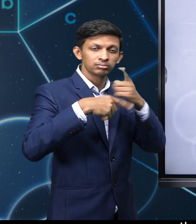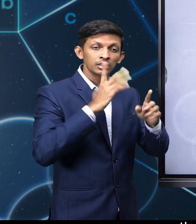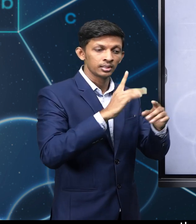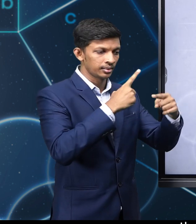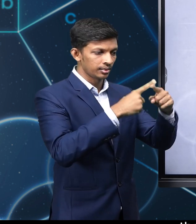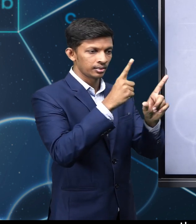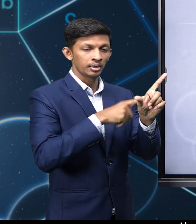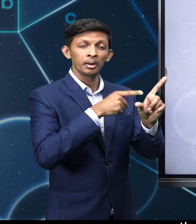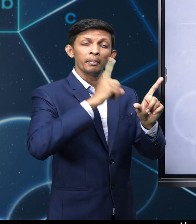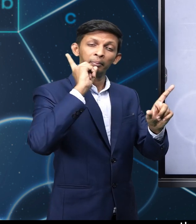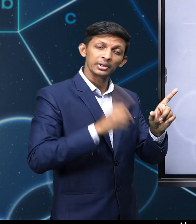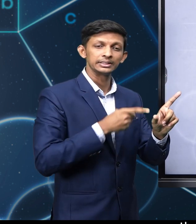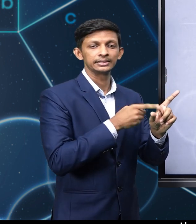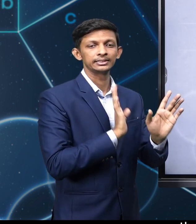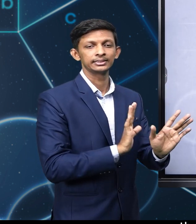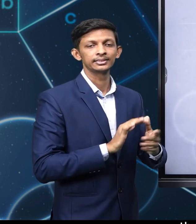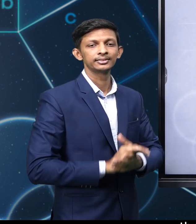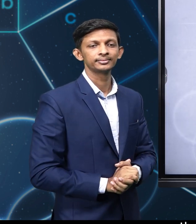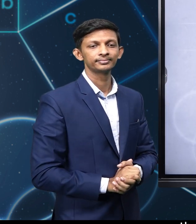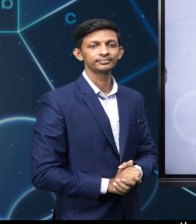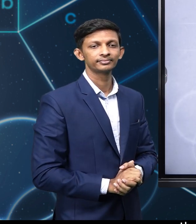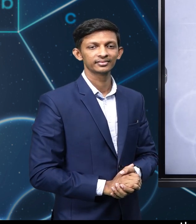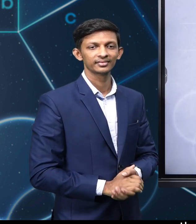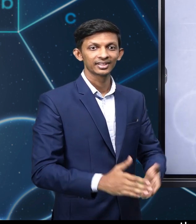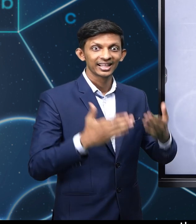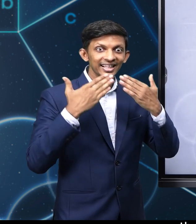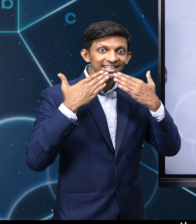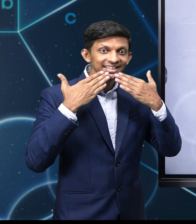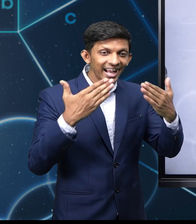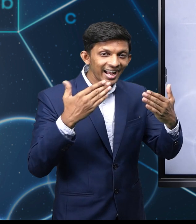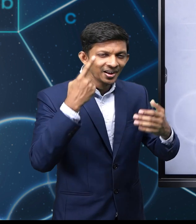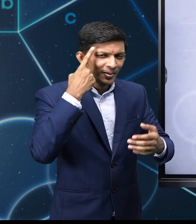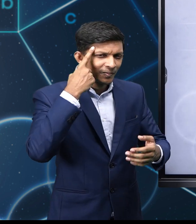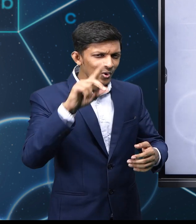Thank you for watching.